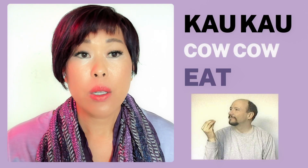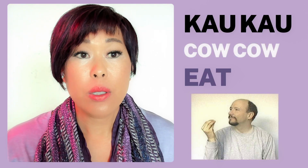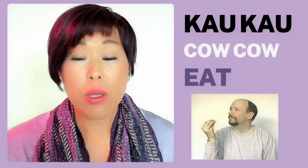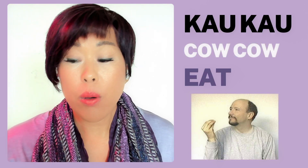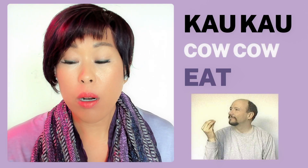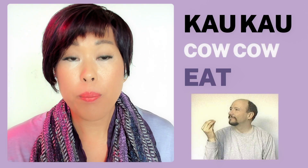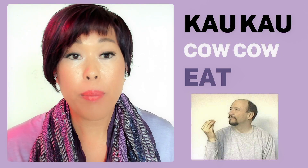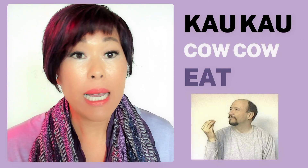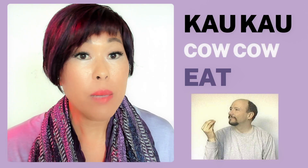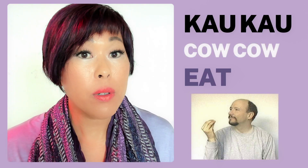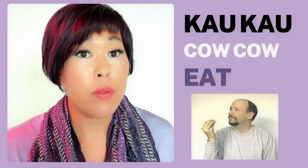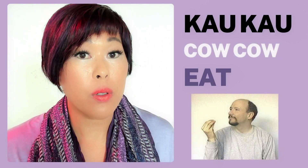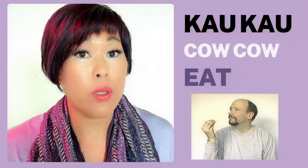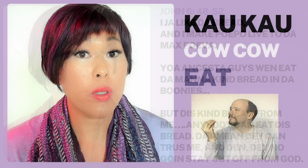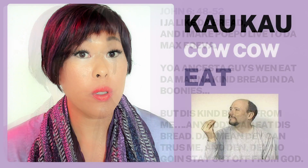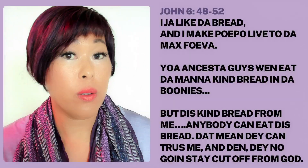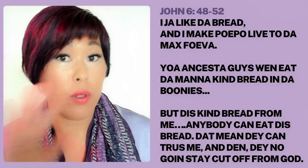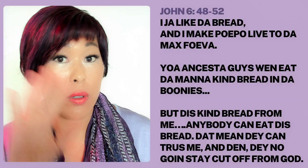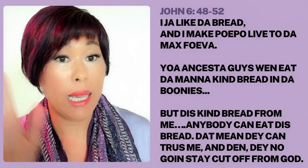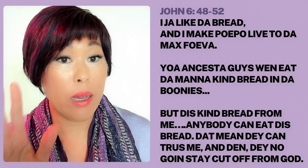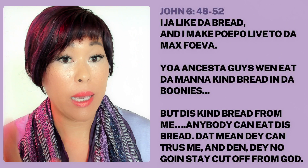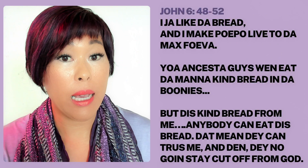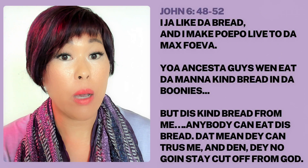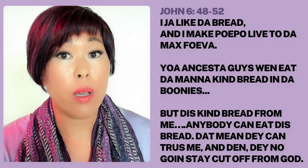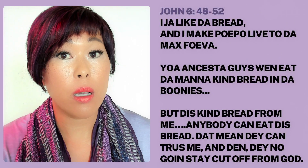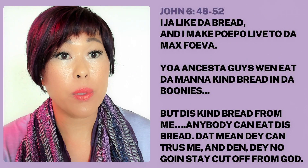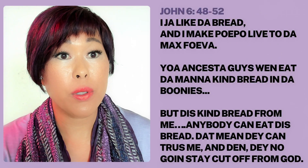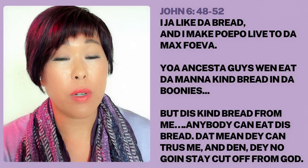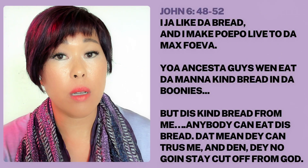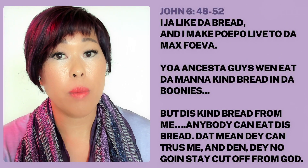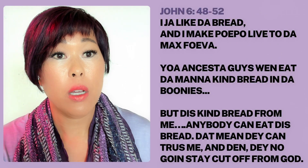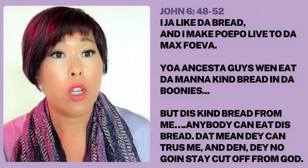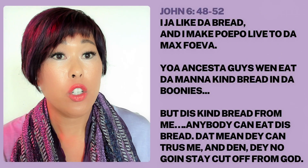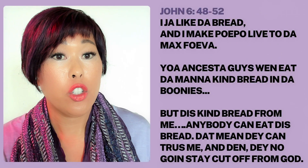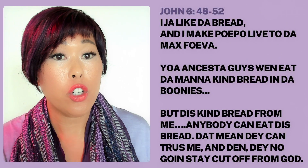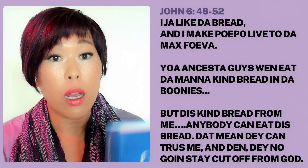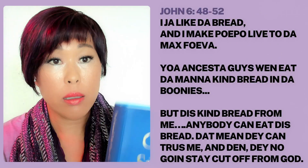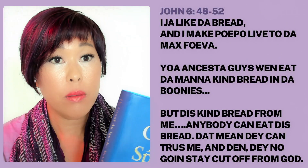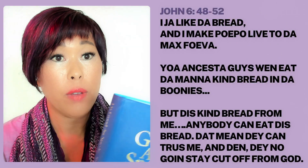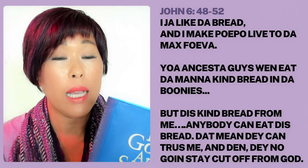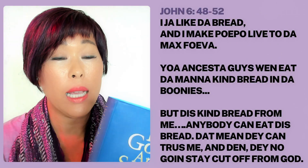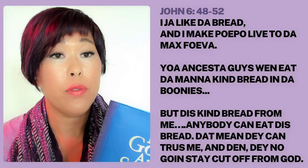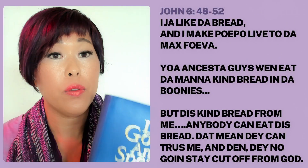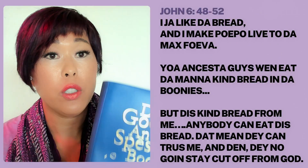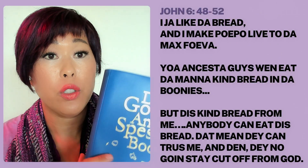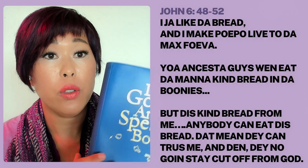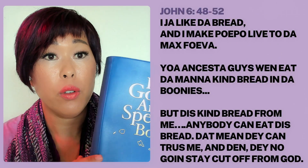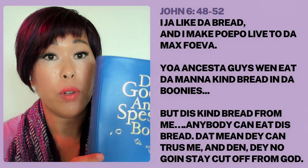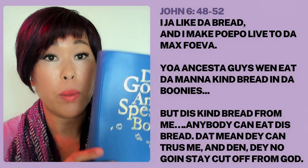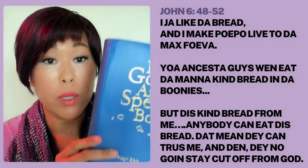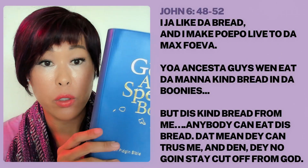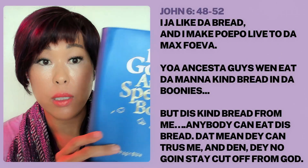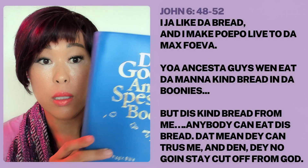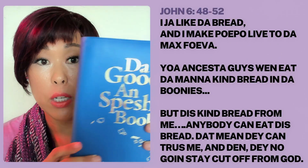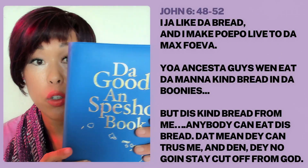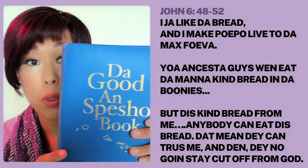So our Bible verse with the word cow cow comes from John 5:52 from the Good and Special Book.